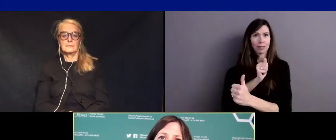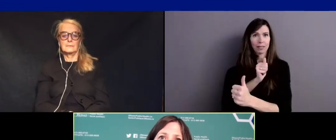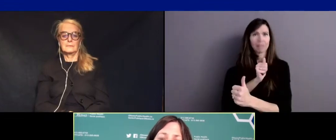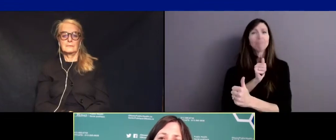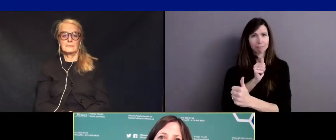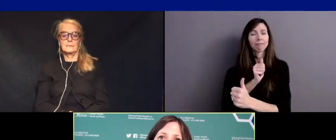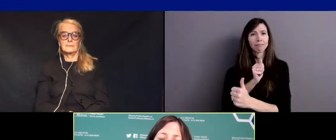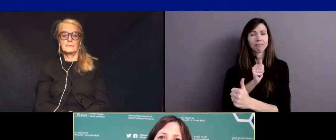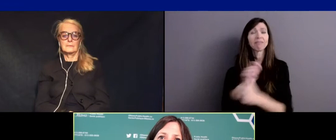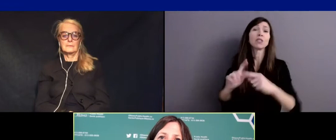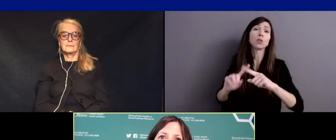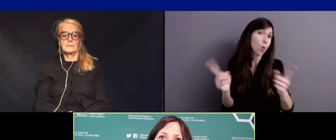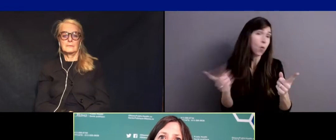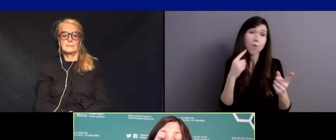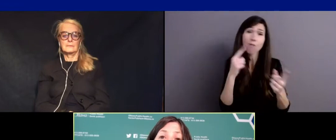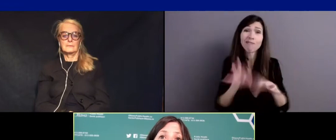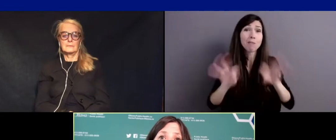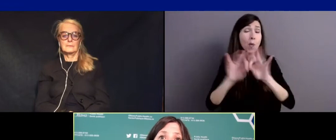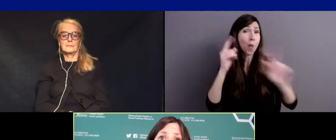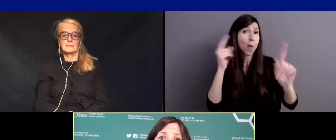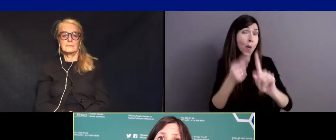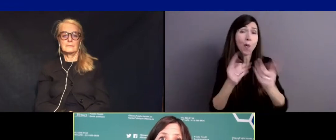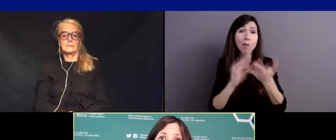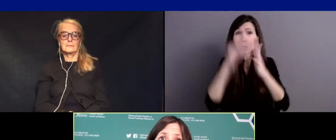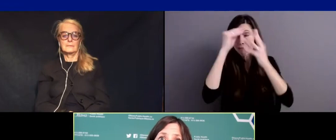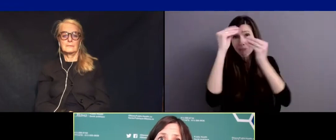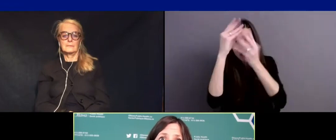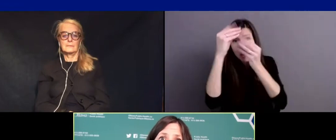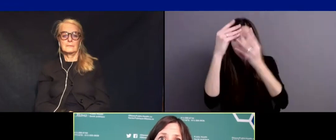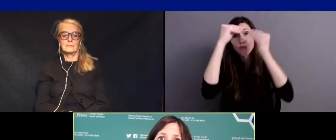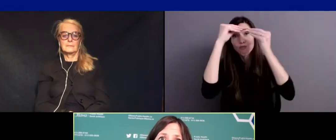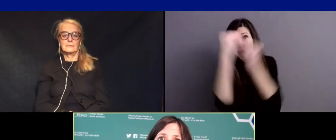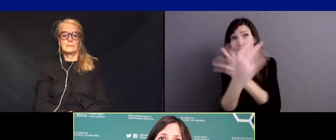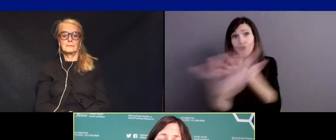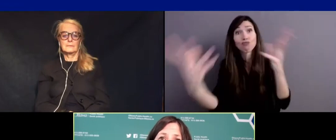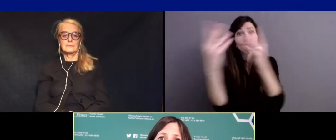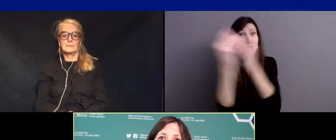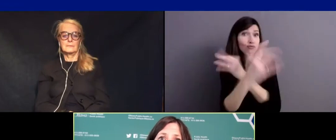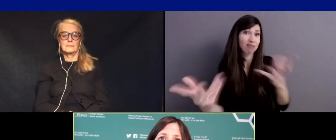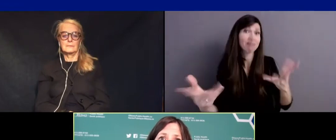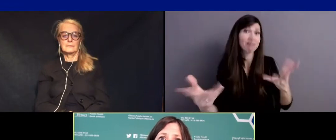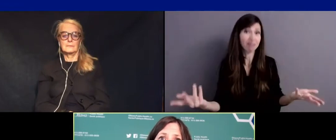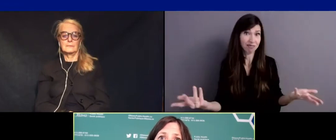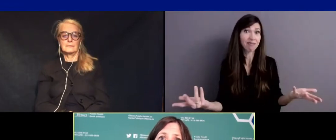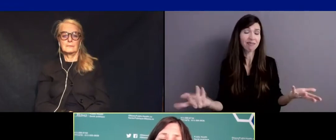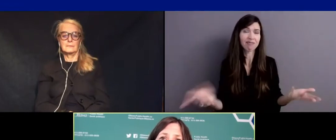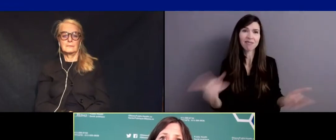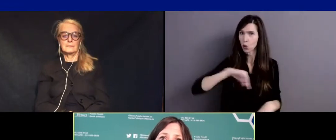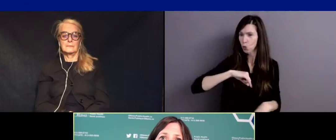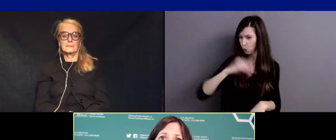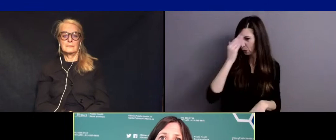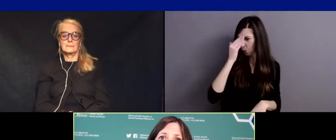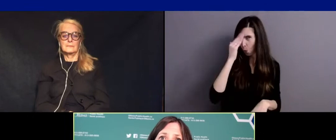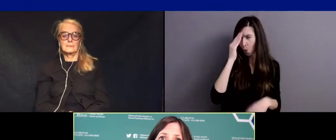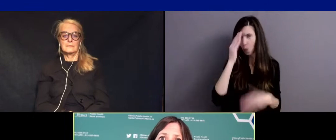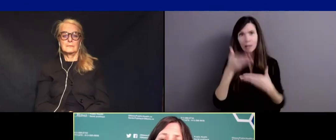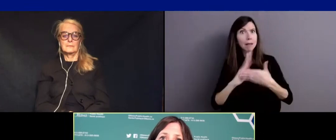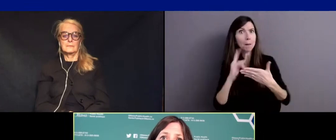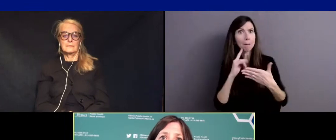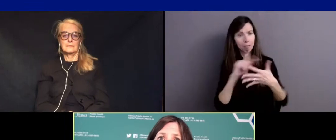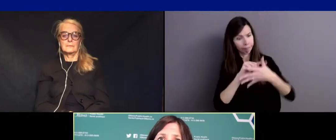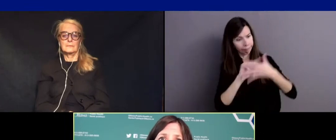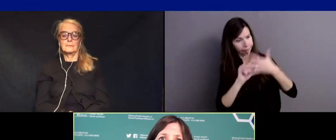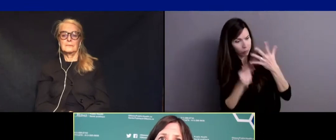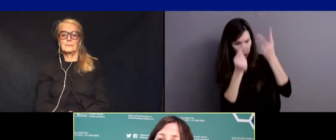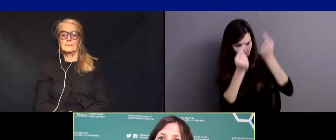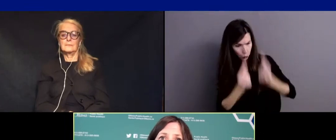make informed decisions. And, you know, we see there are some practices that will make a difference here. You know,